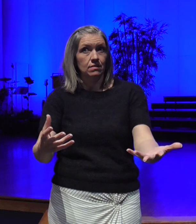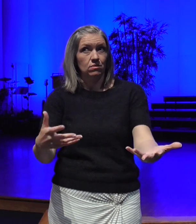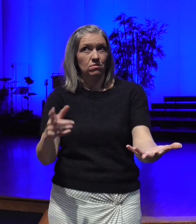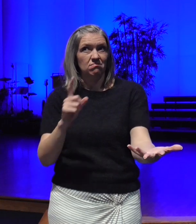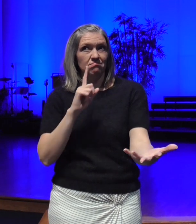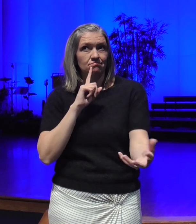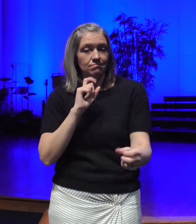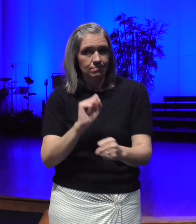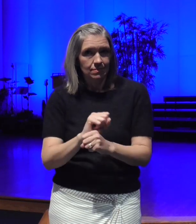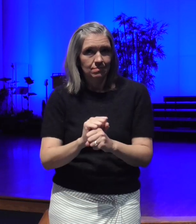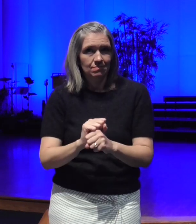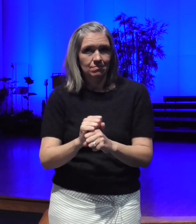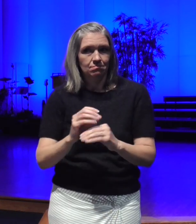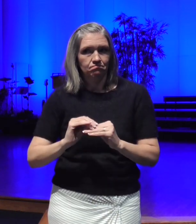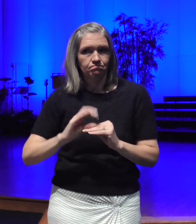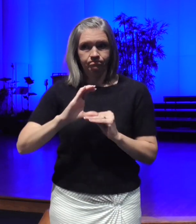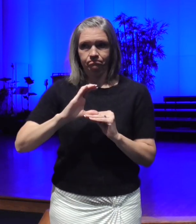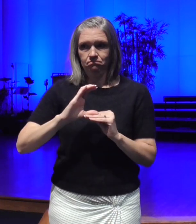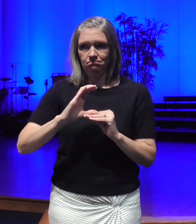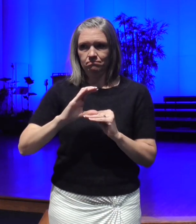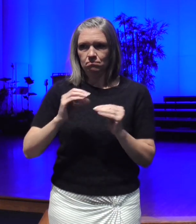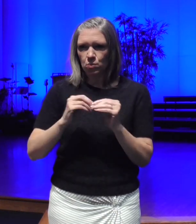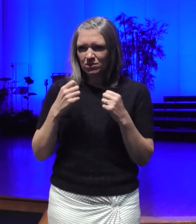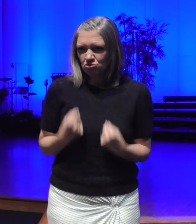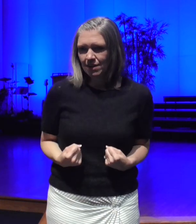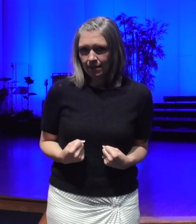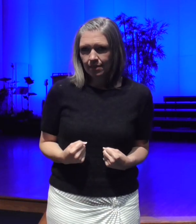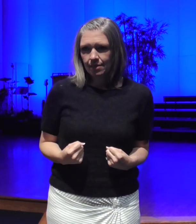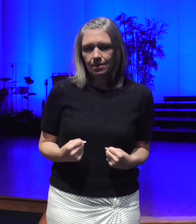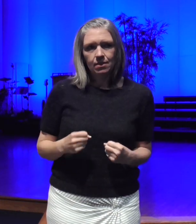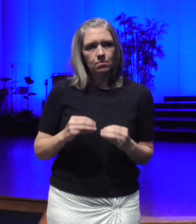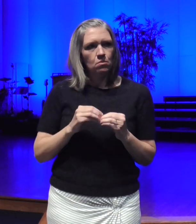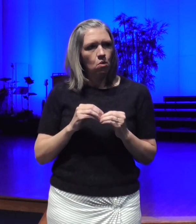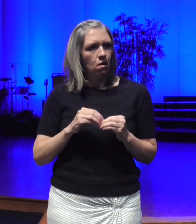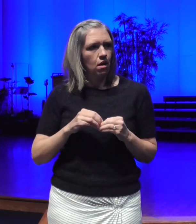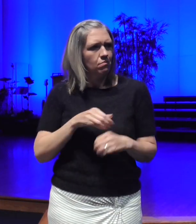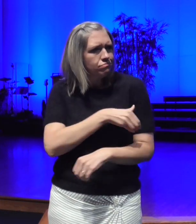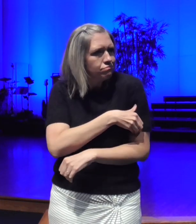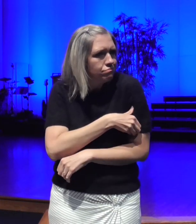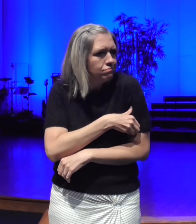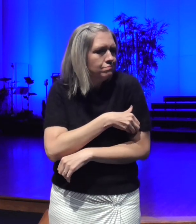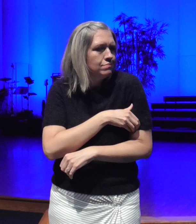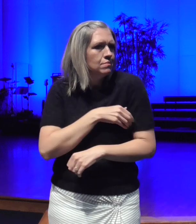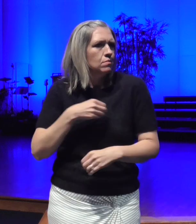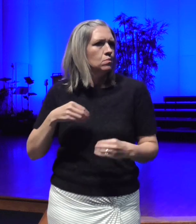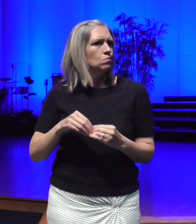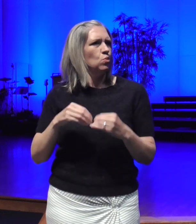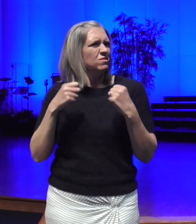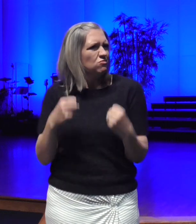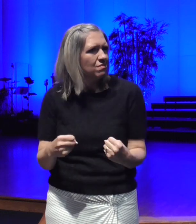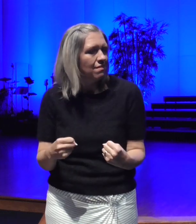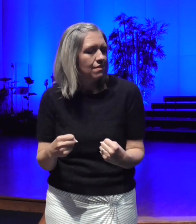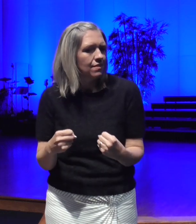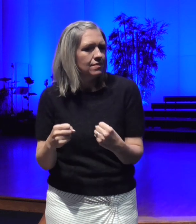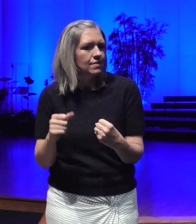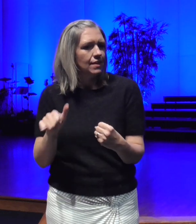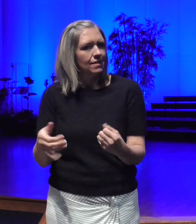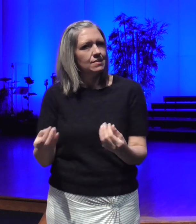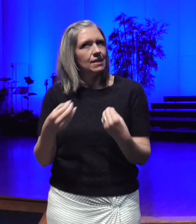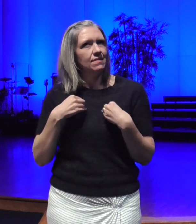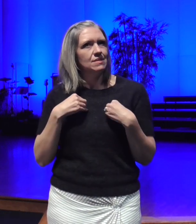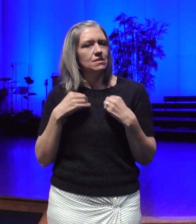only strengthens us, builds us up, makes us strong, puts us